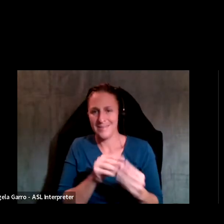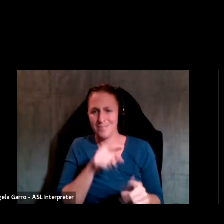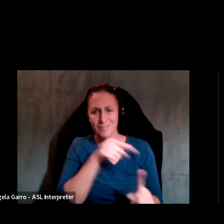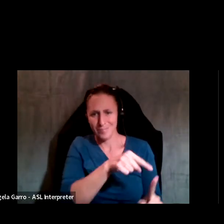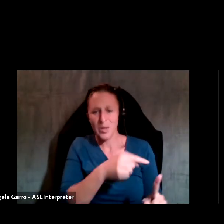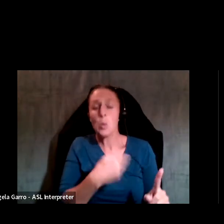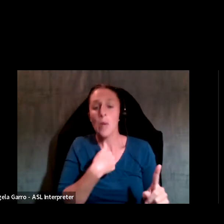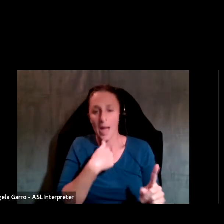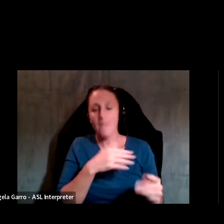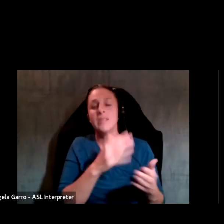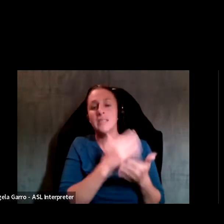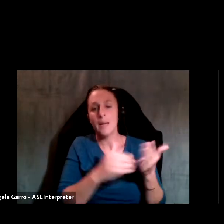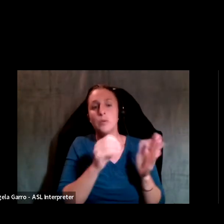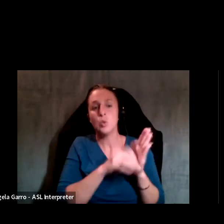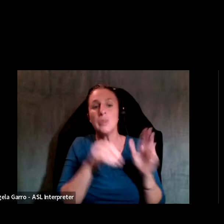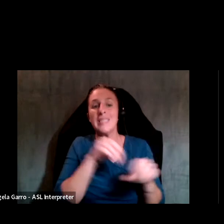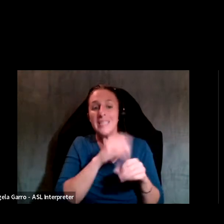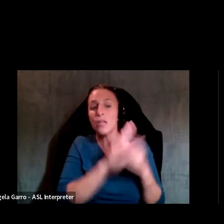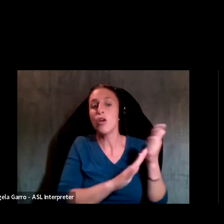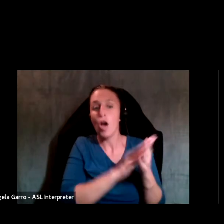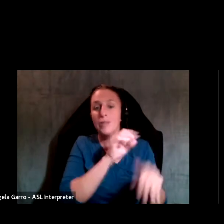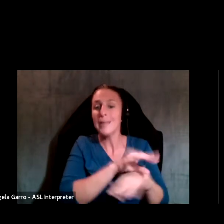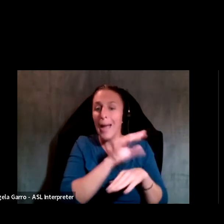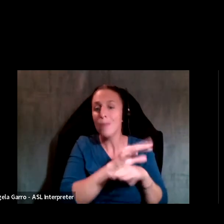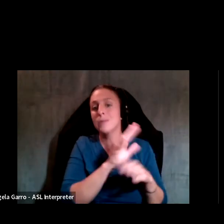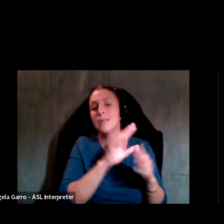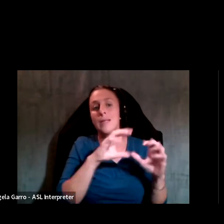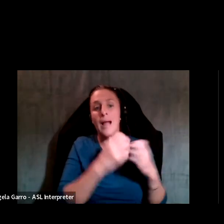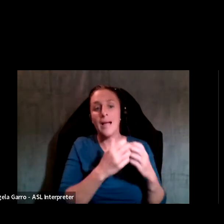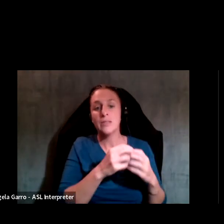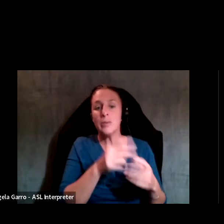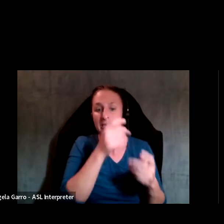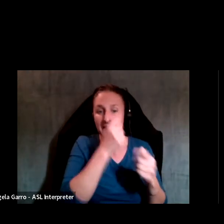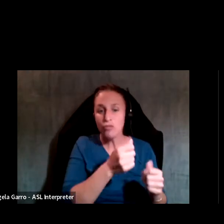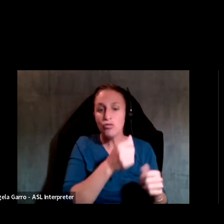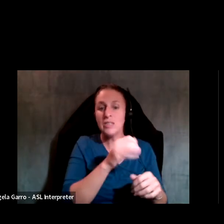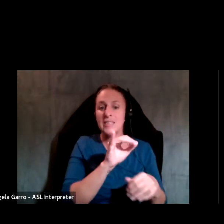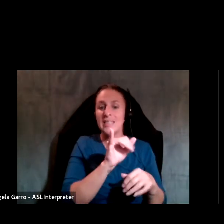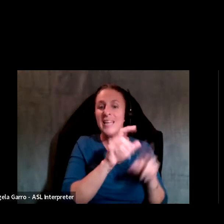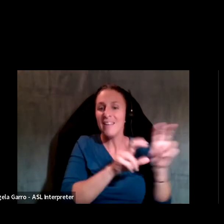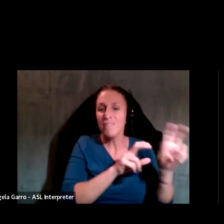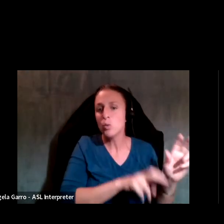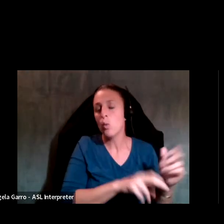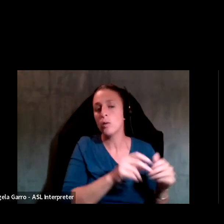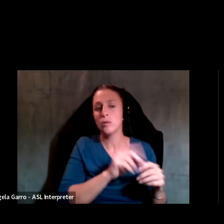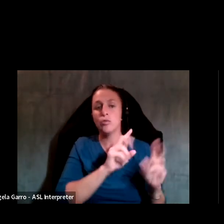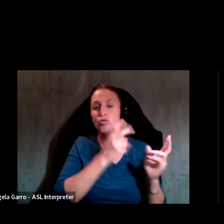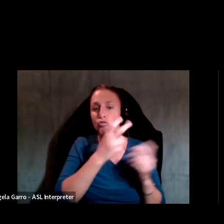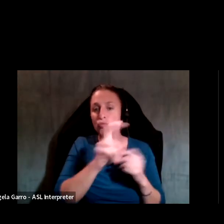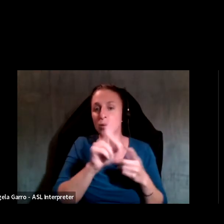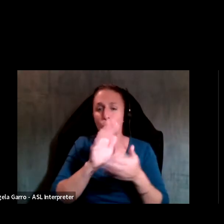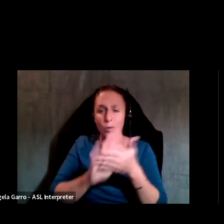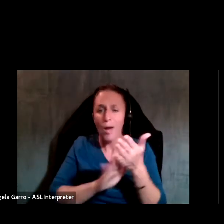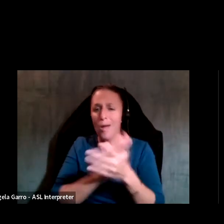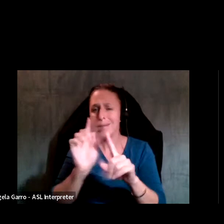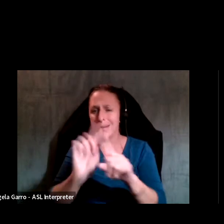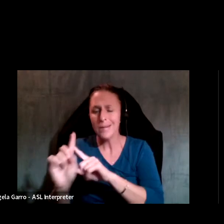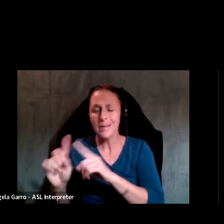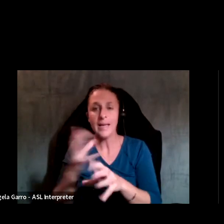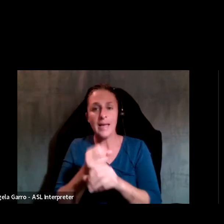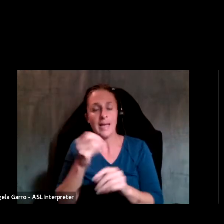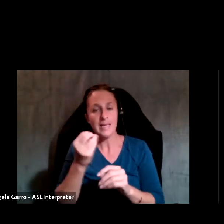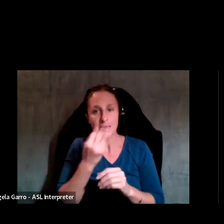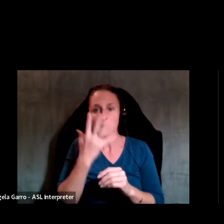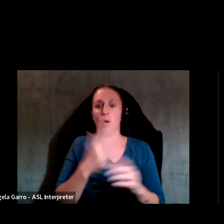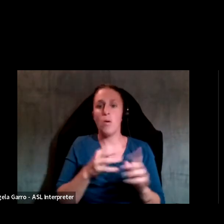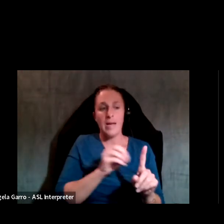college counseling classes where they do interest inventories and they take trips to colleges and all those sorts of things to get themselves exposed and get